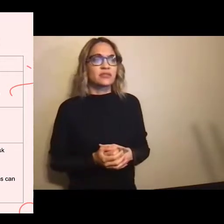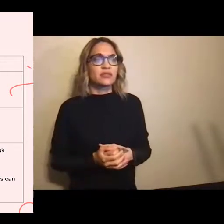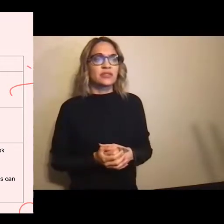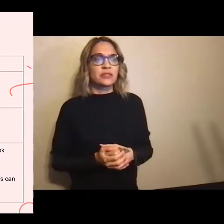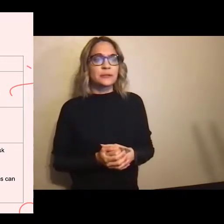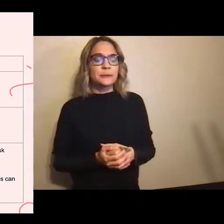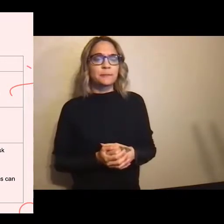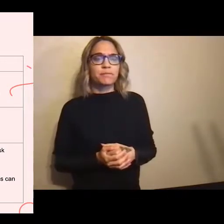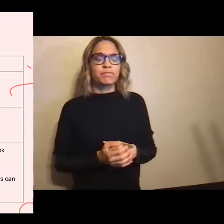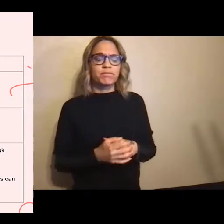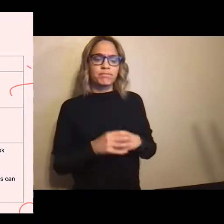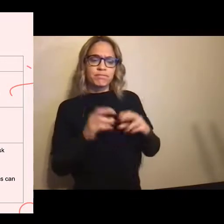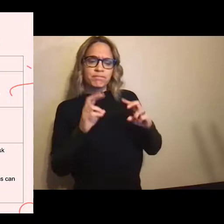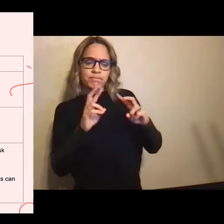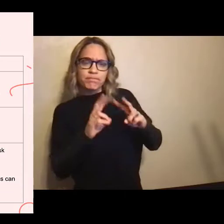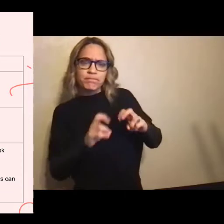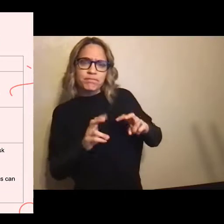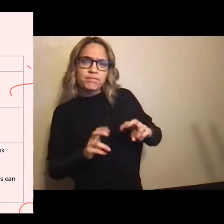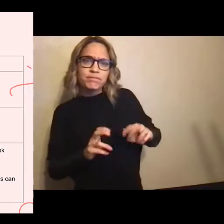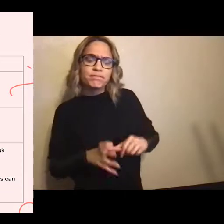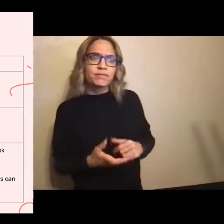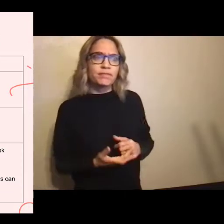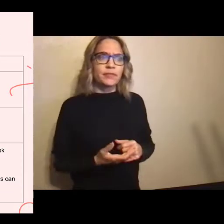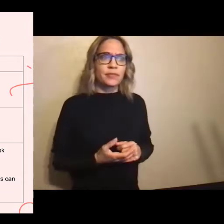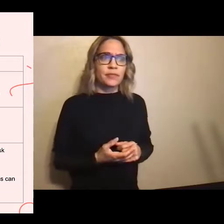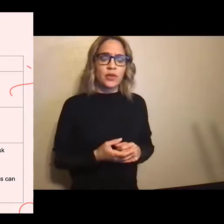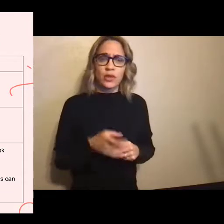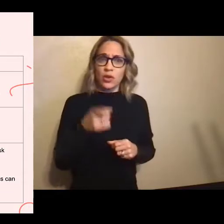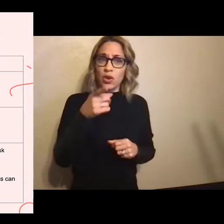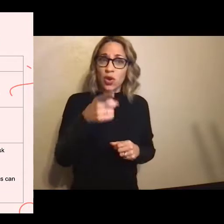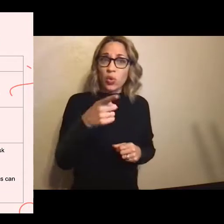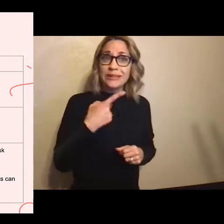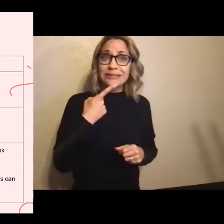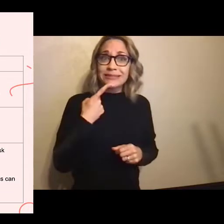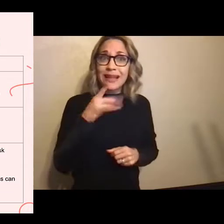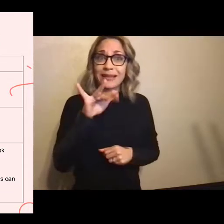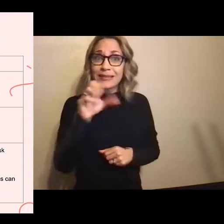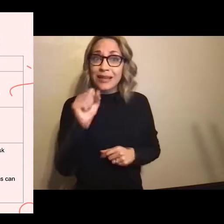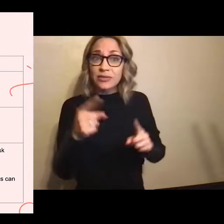of confidence, you don't feel good about yourself in general because of what you're not getting done.